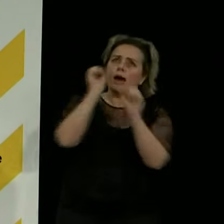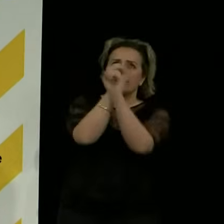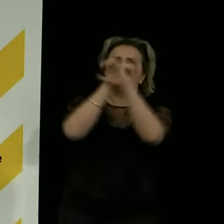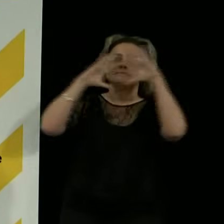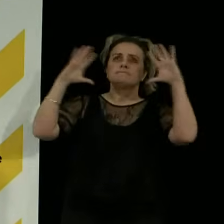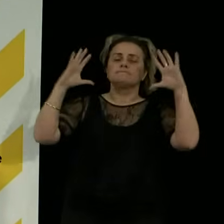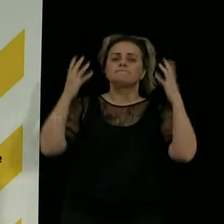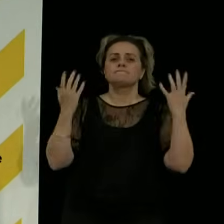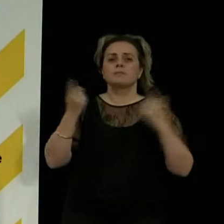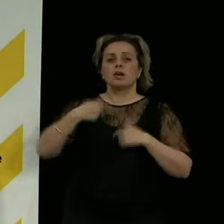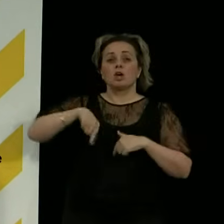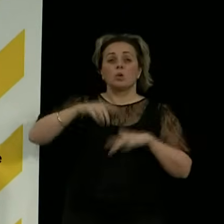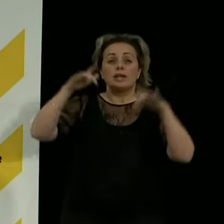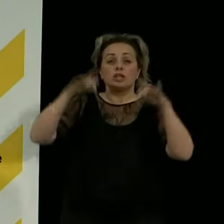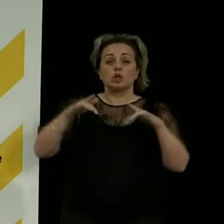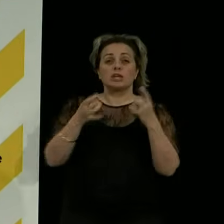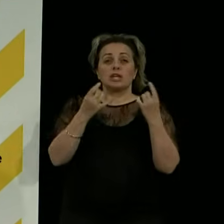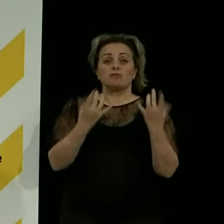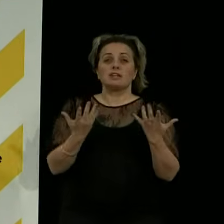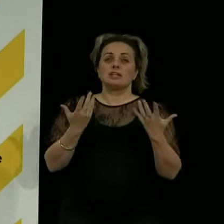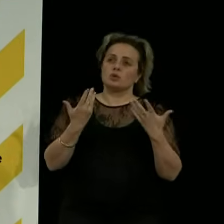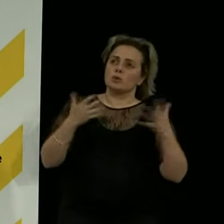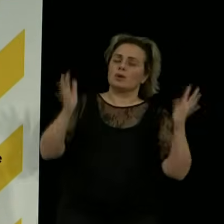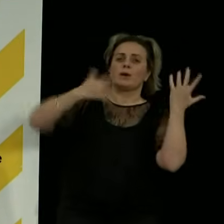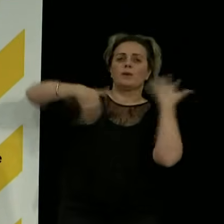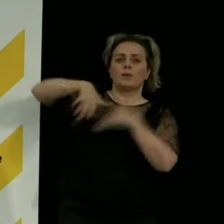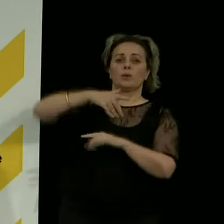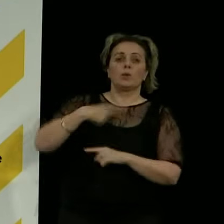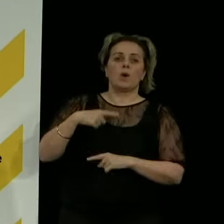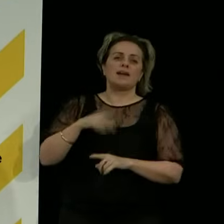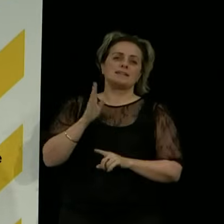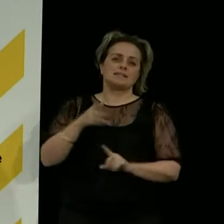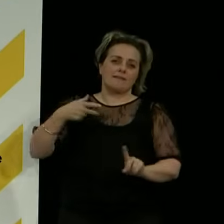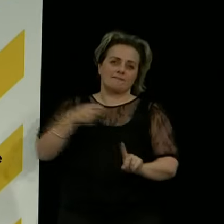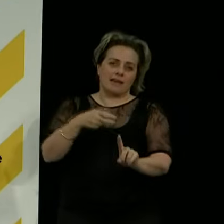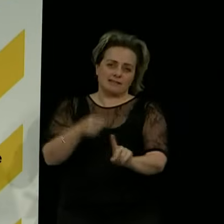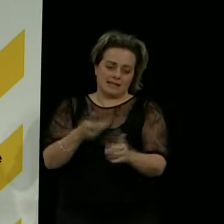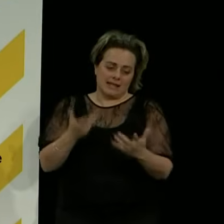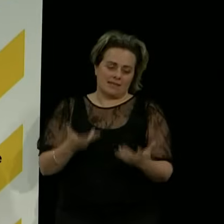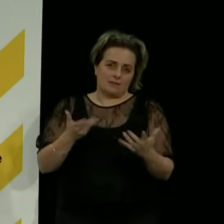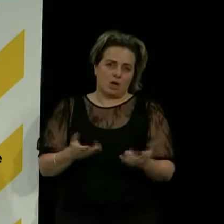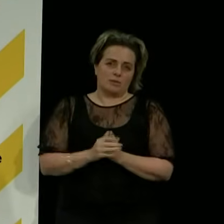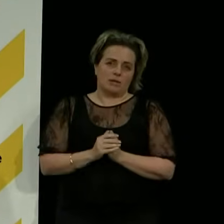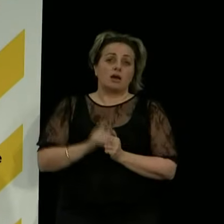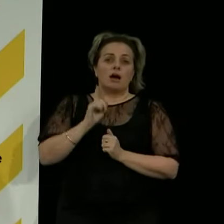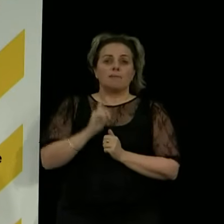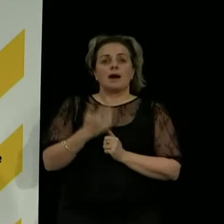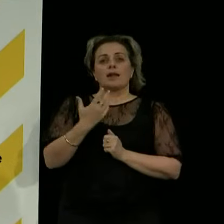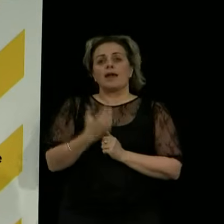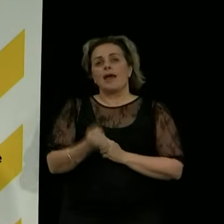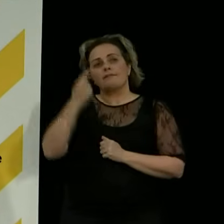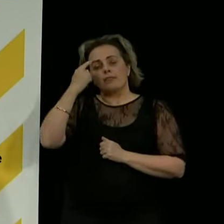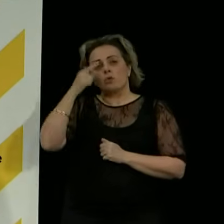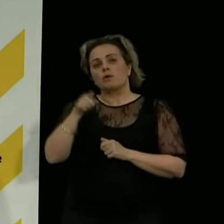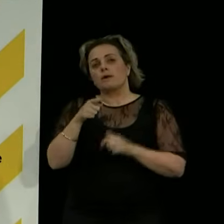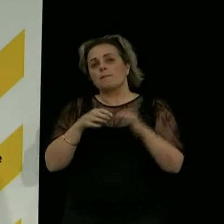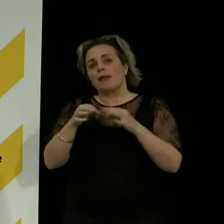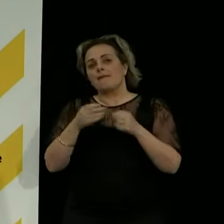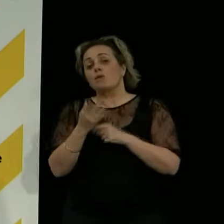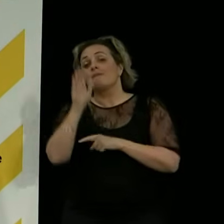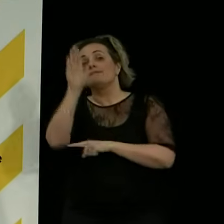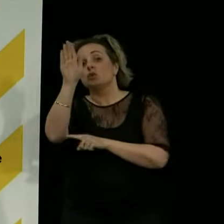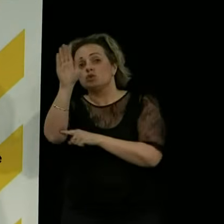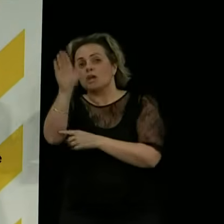ready to move entirely to that system yet, because we're still vaccinating, there is a new framework in the future that means we can move away from